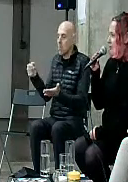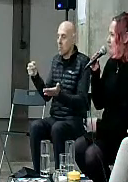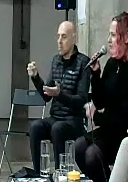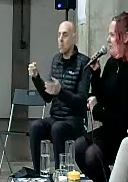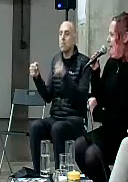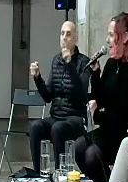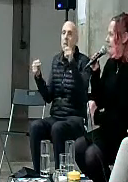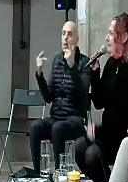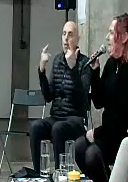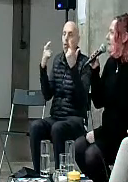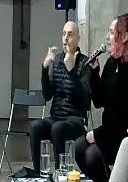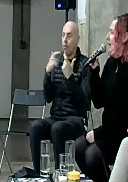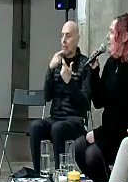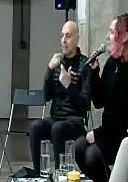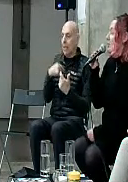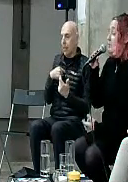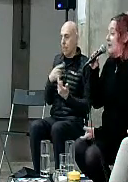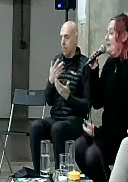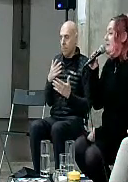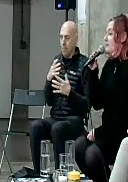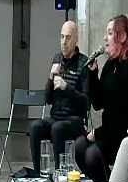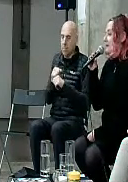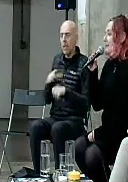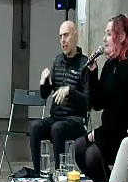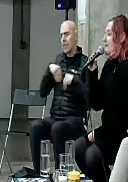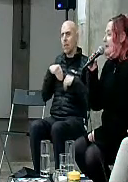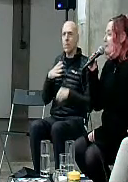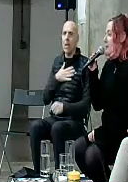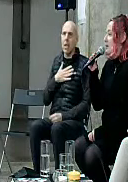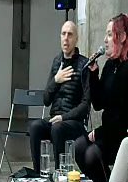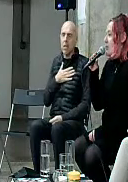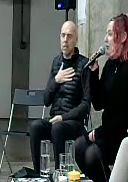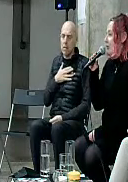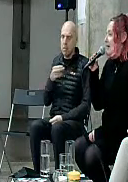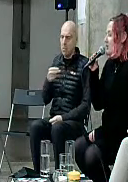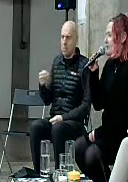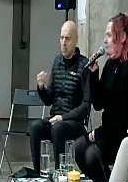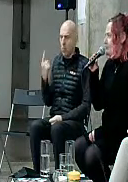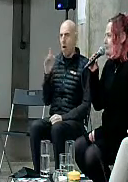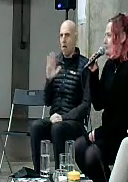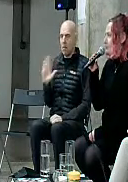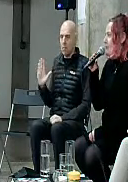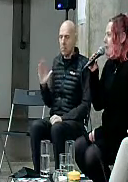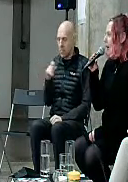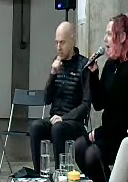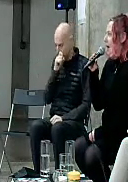told us was minor, which we accepted. We accepted for that to be published with one redaction.